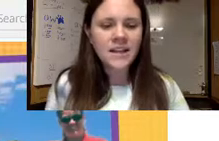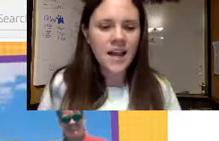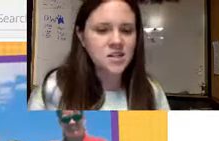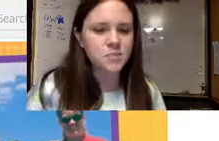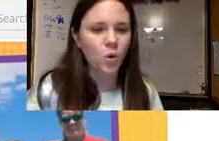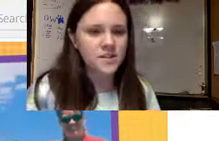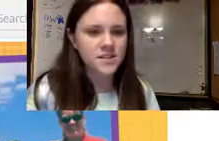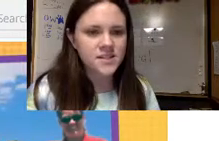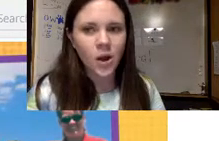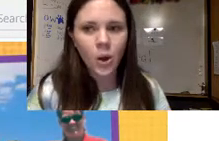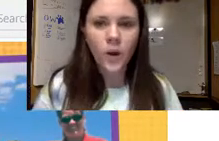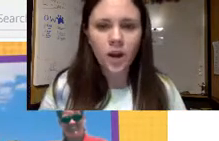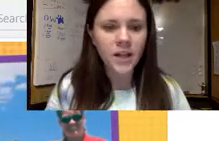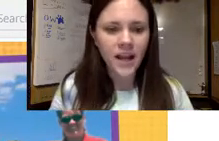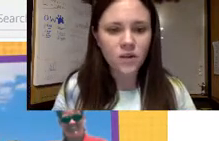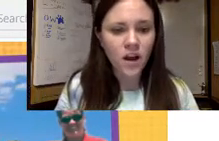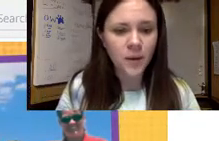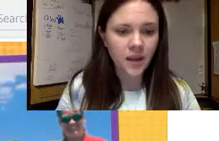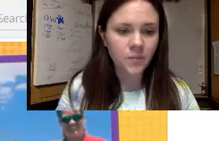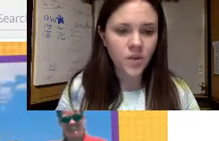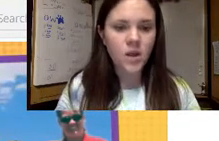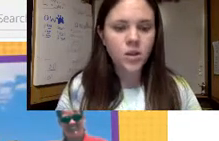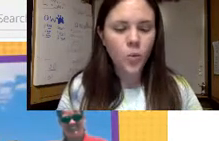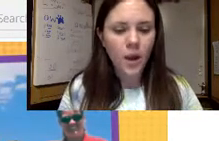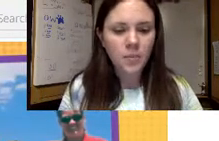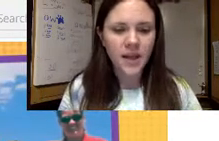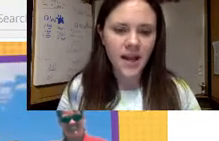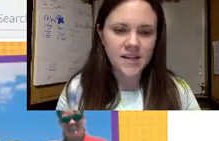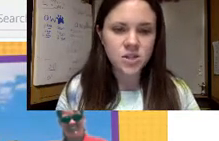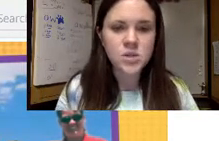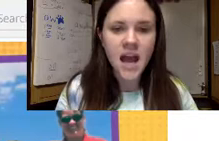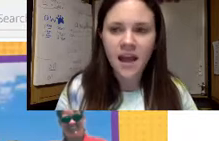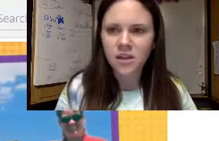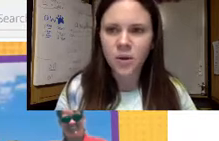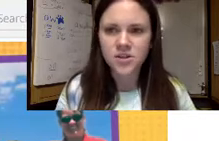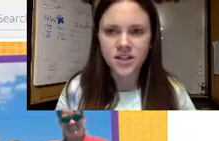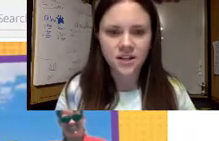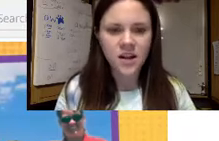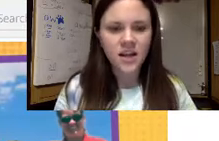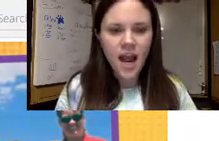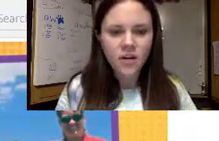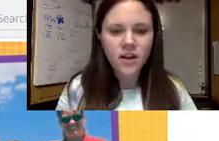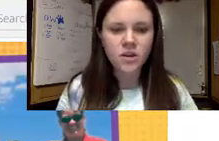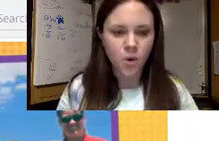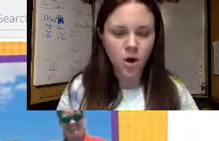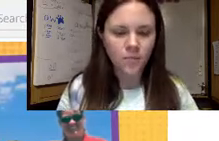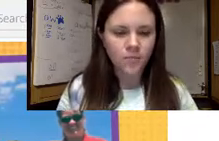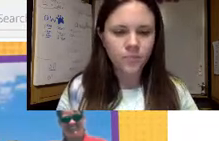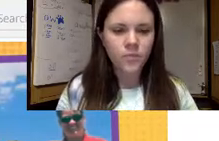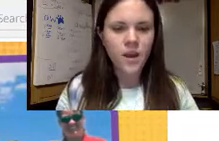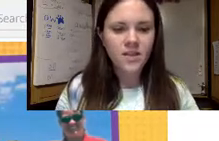I like sports. We are playing rugby. The way we play is to tag the person carrying the